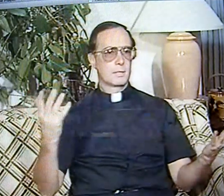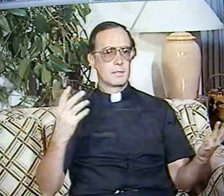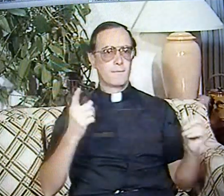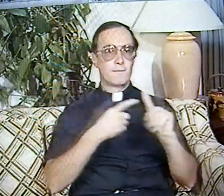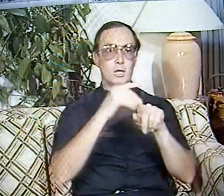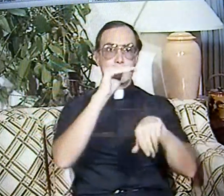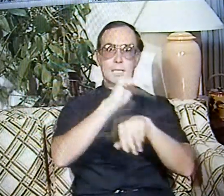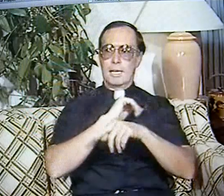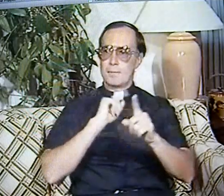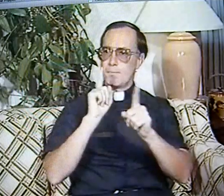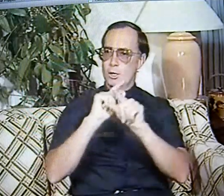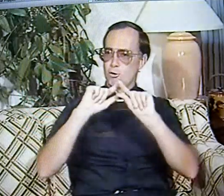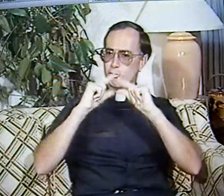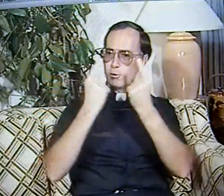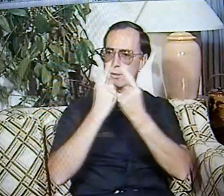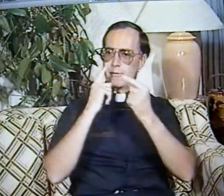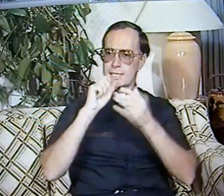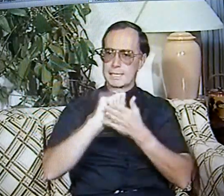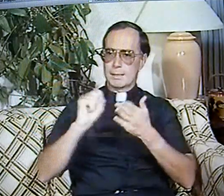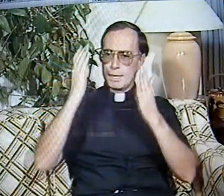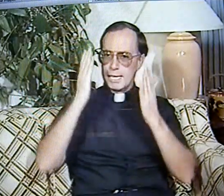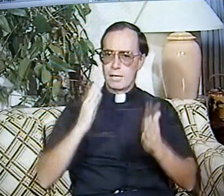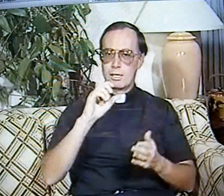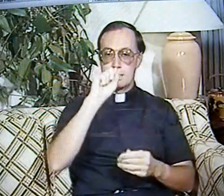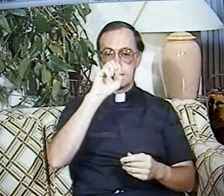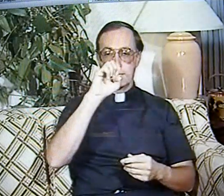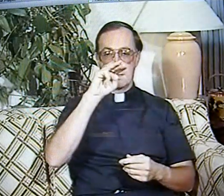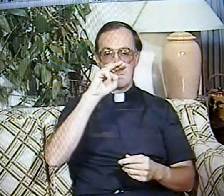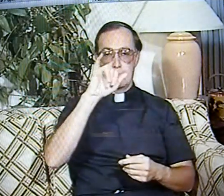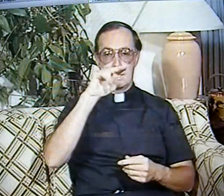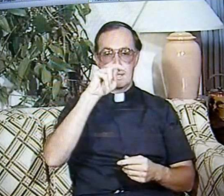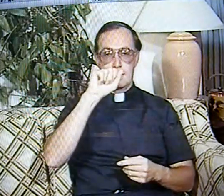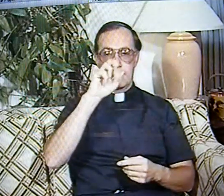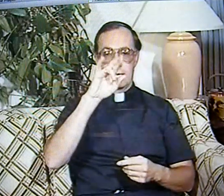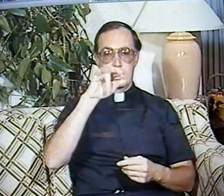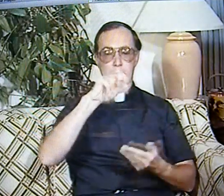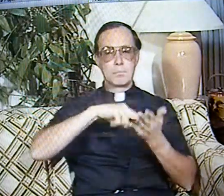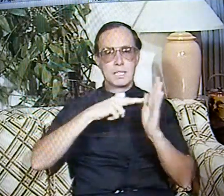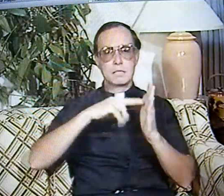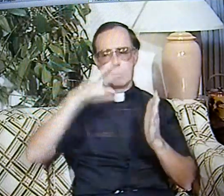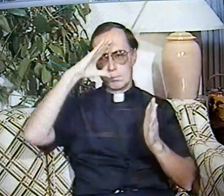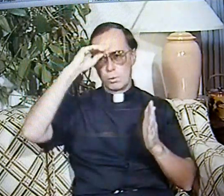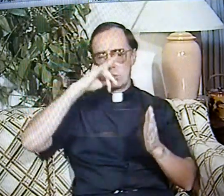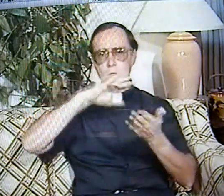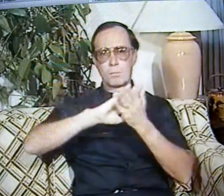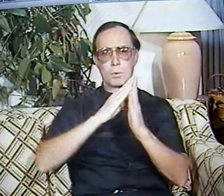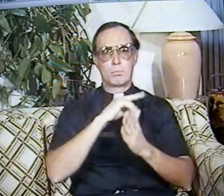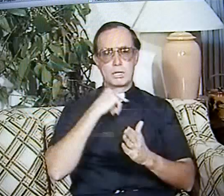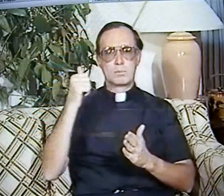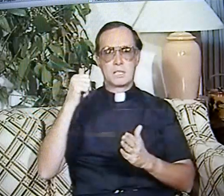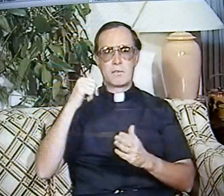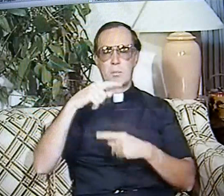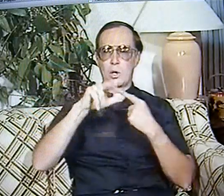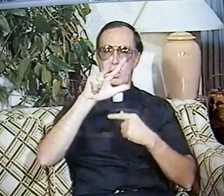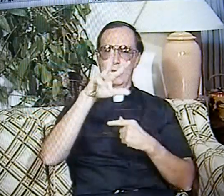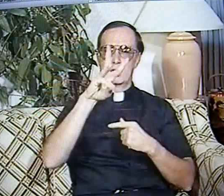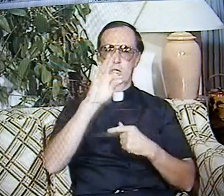I cried because I was in a completely different group. This seminary, there was a bunch of